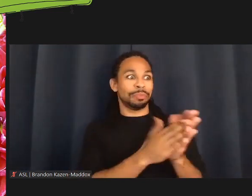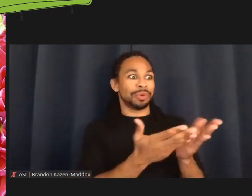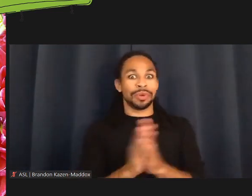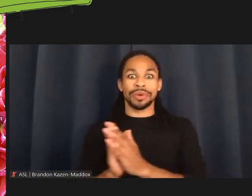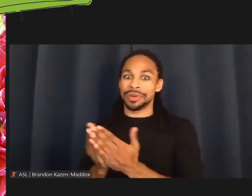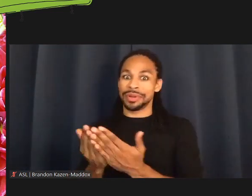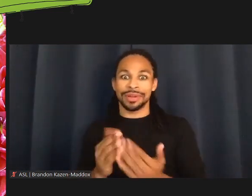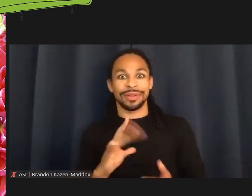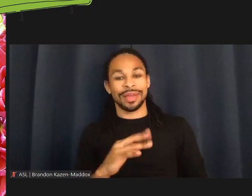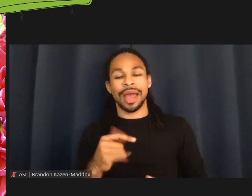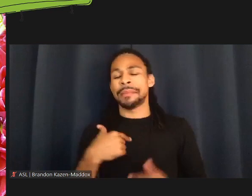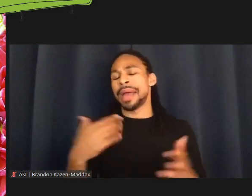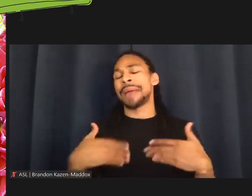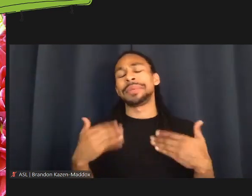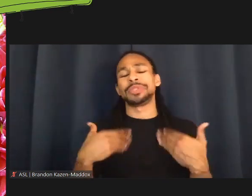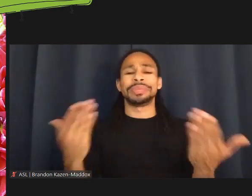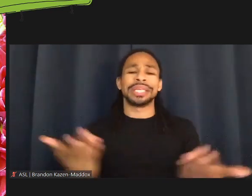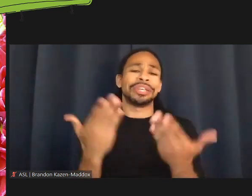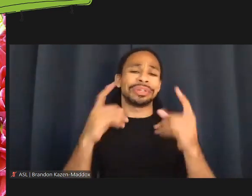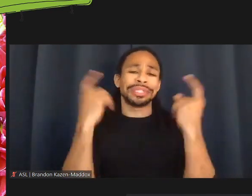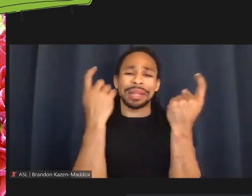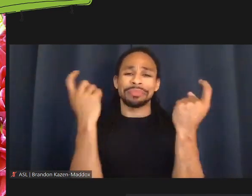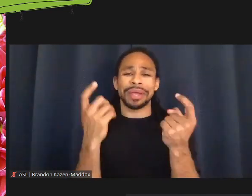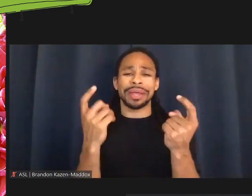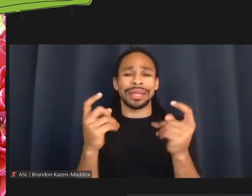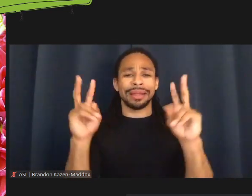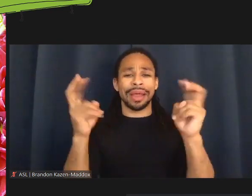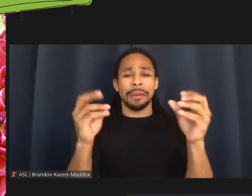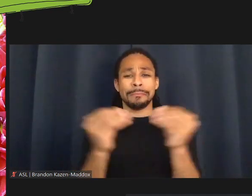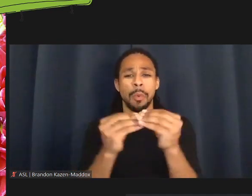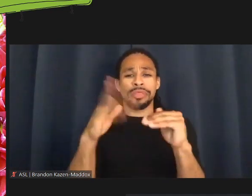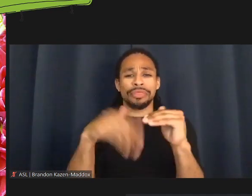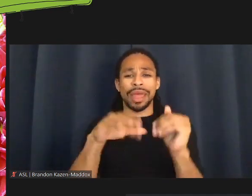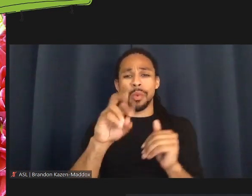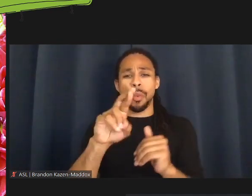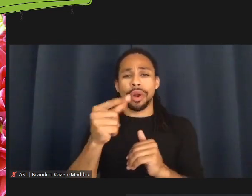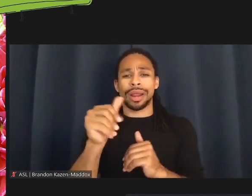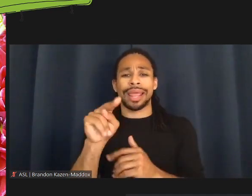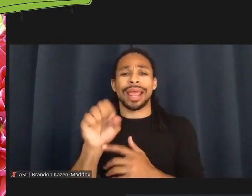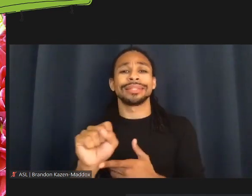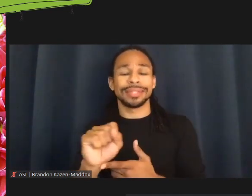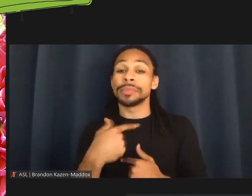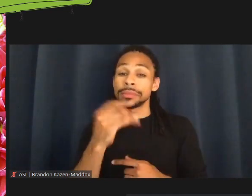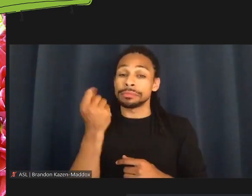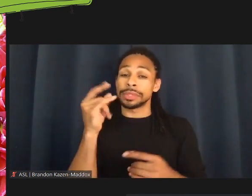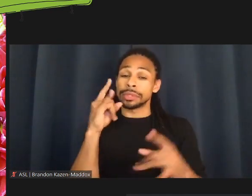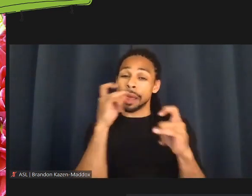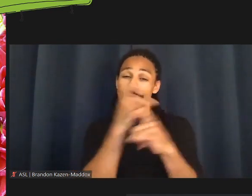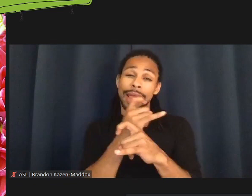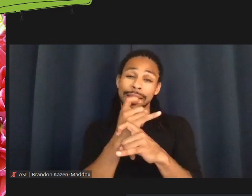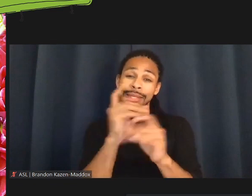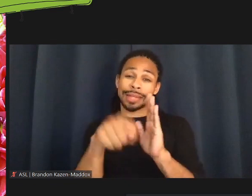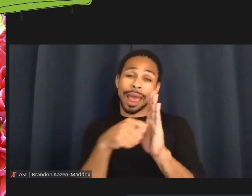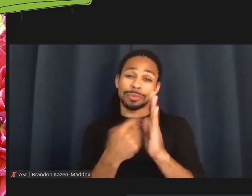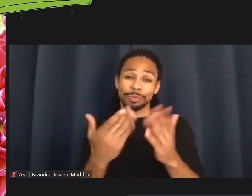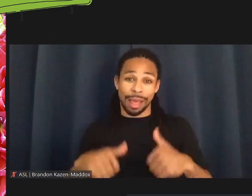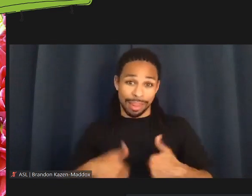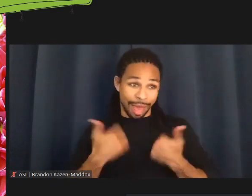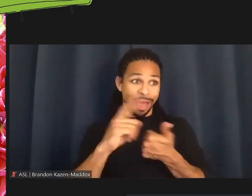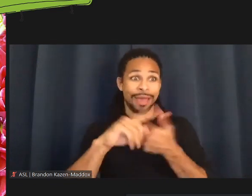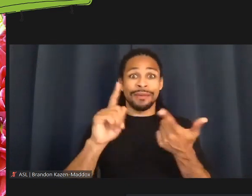organs. It's a complicated time to be alive, an artist.